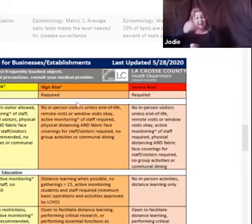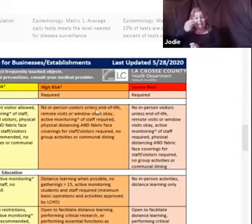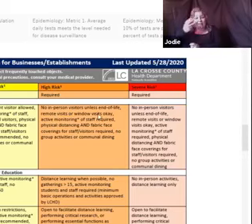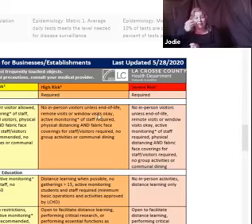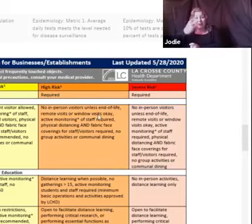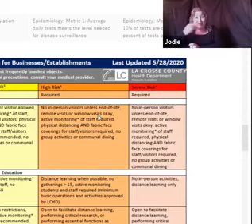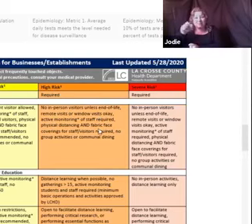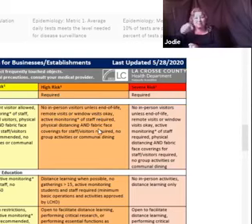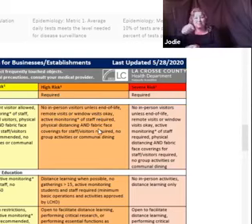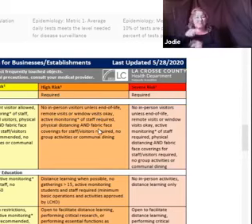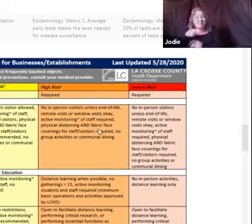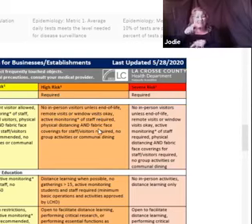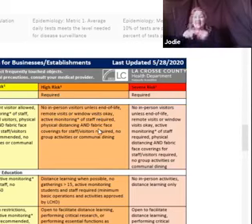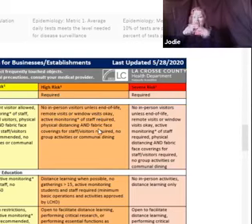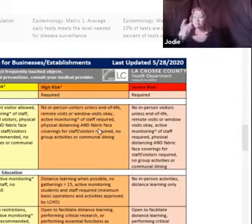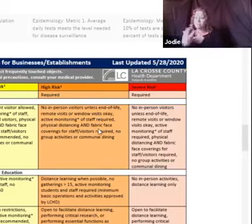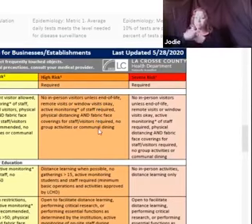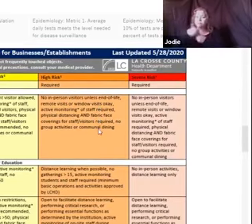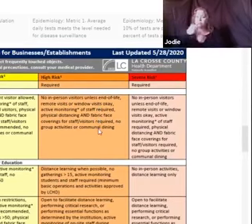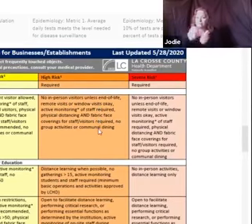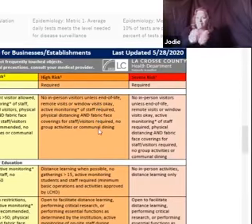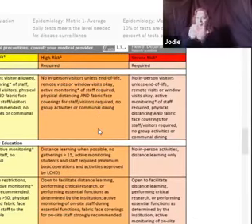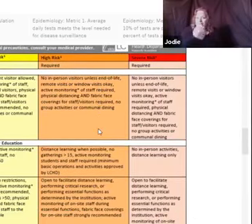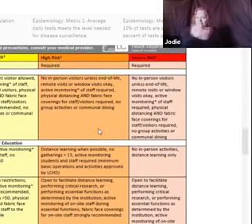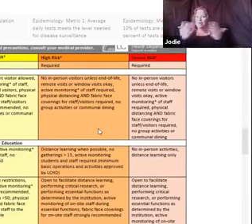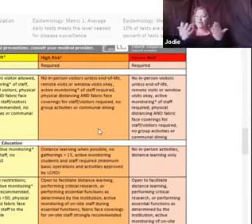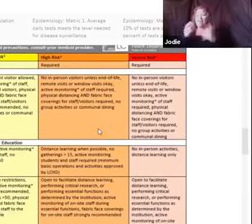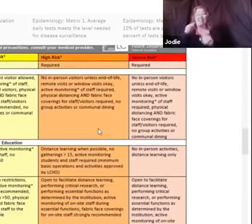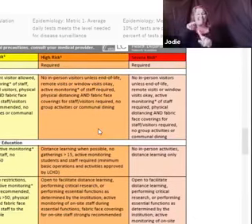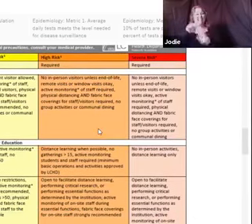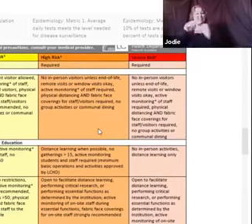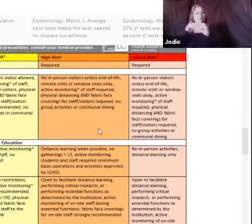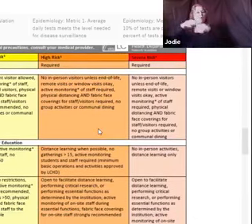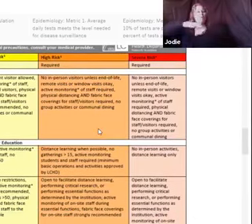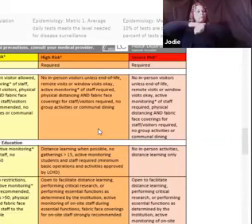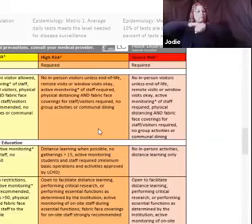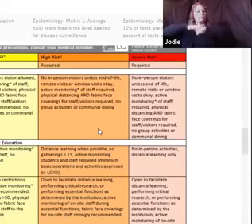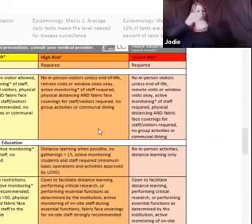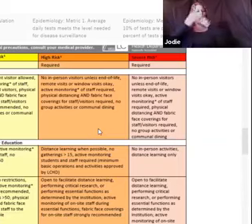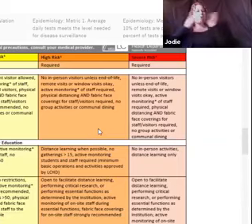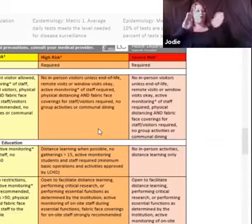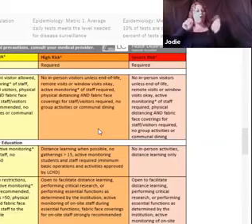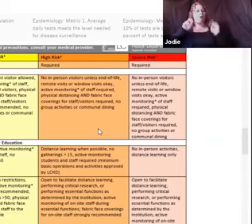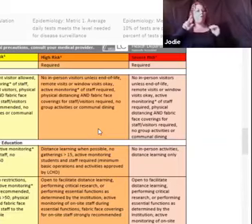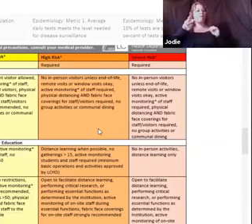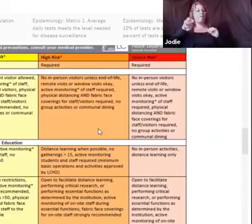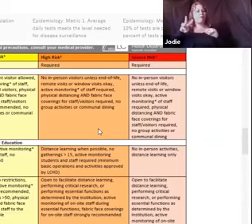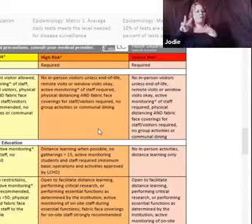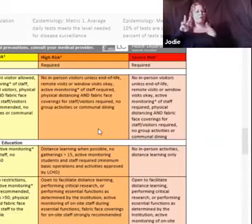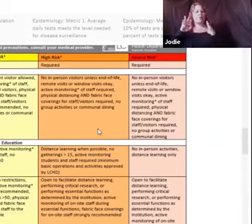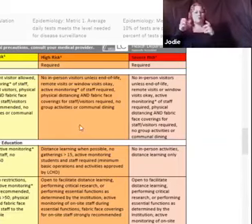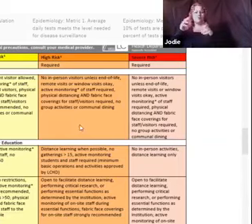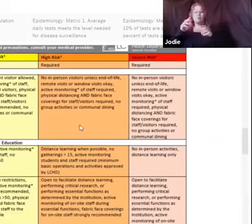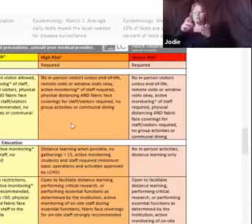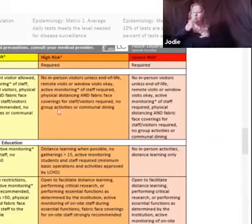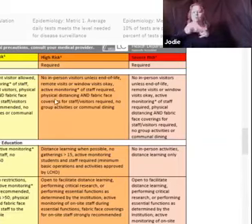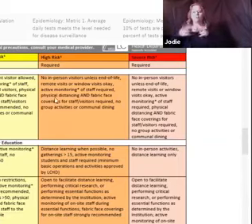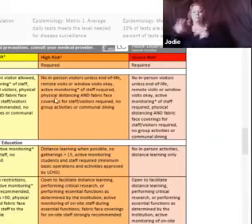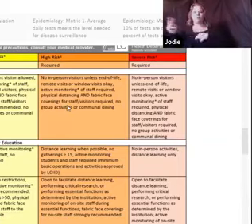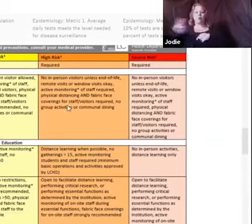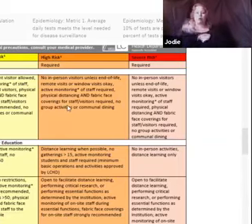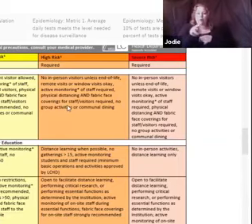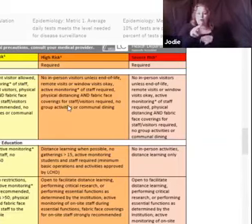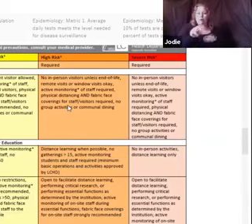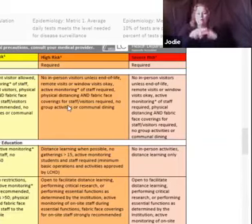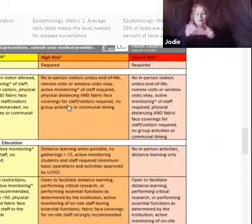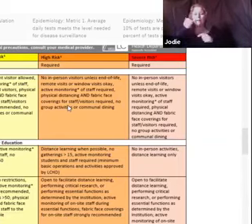one small box. This is really meant to be a high level overview so that people can have a quick reference. But if you have